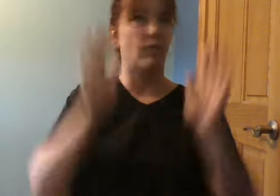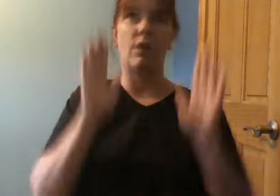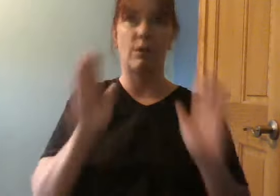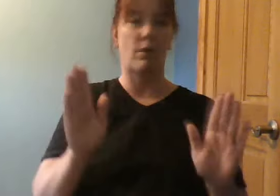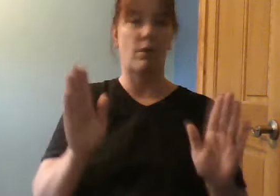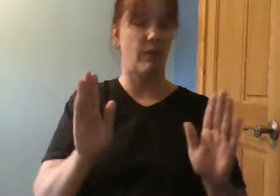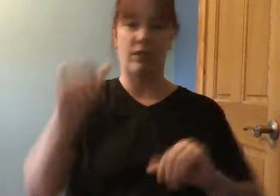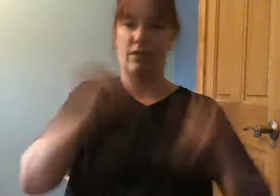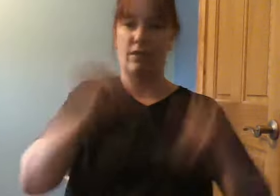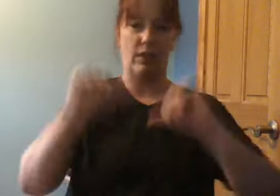England